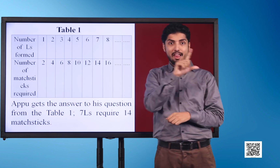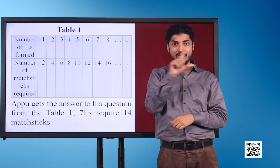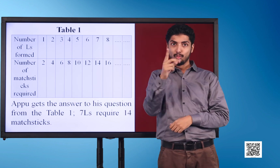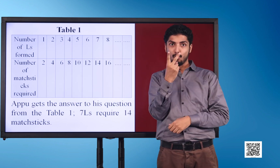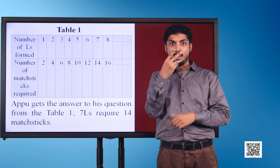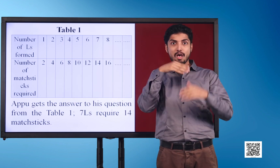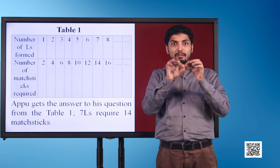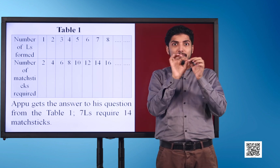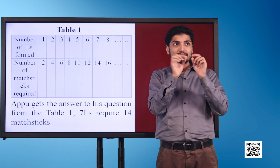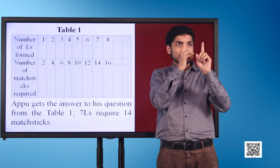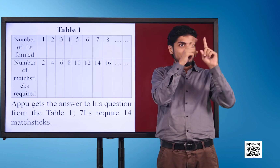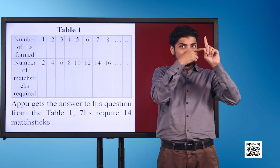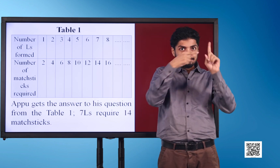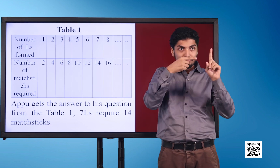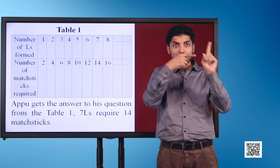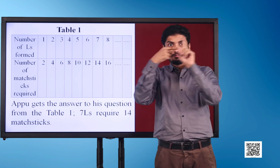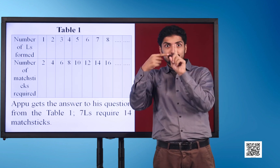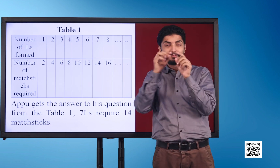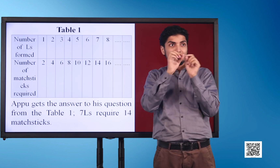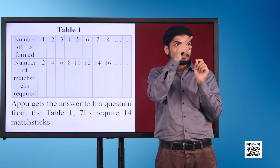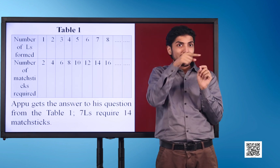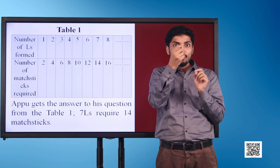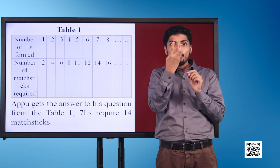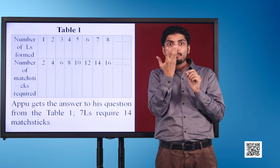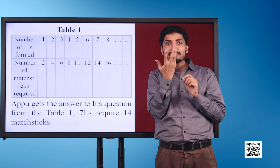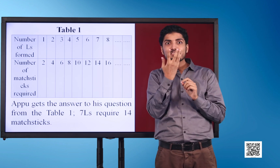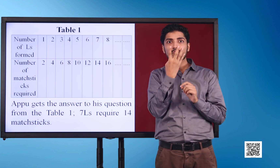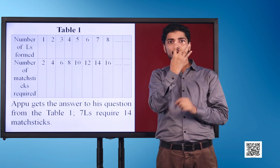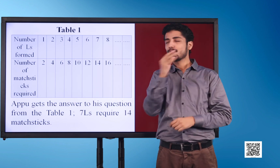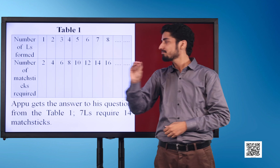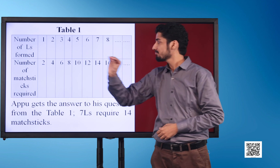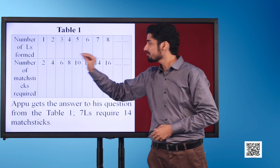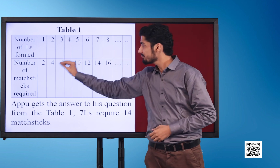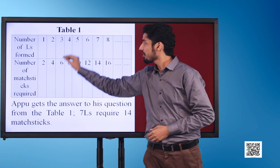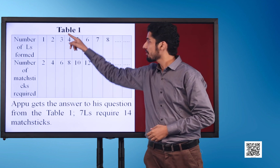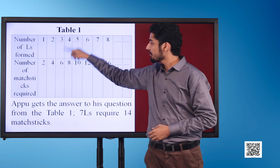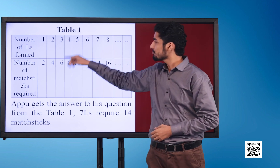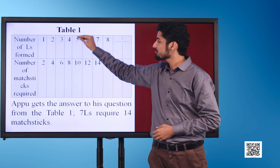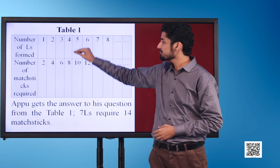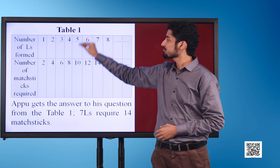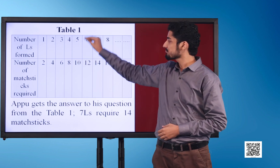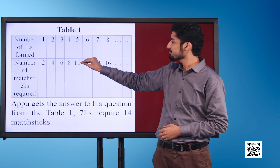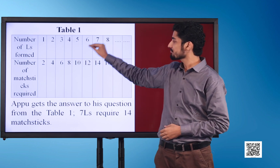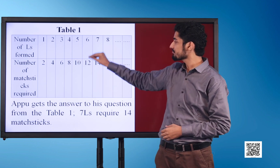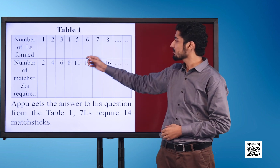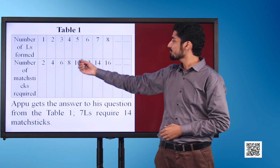4, 6, 8, 10, 12, 14, 16, and so on.